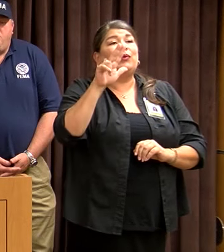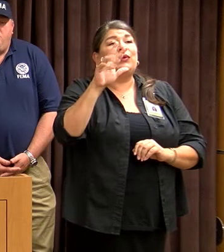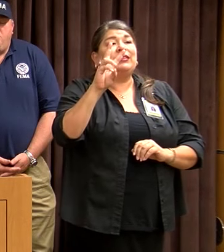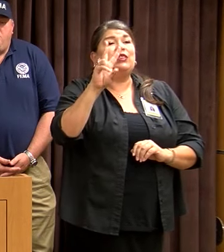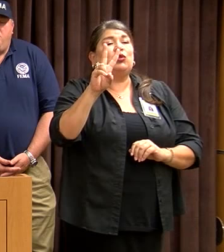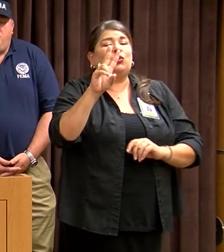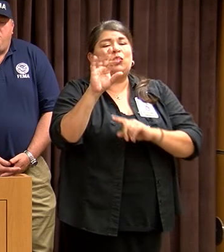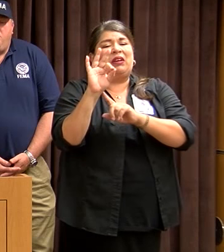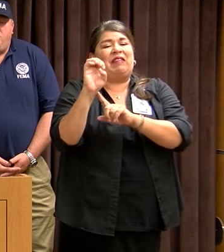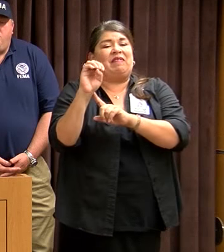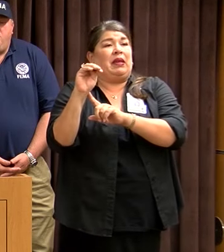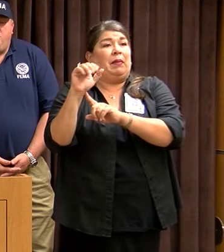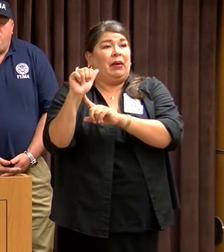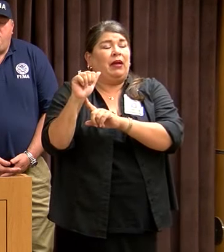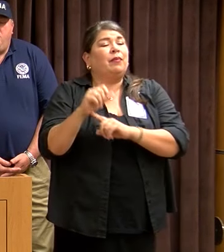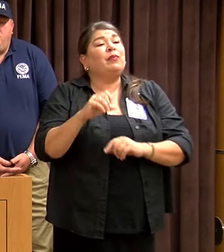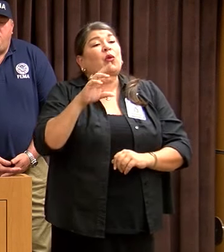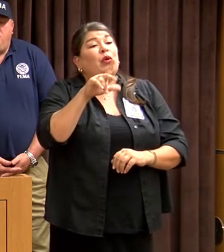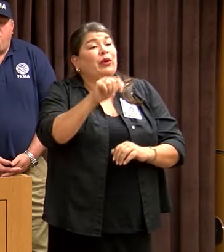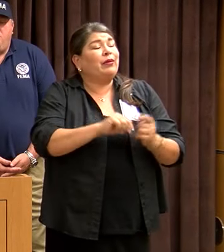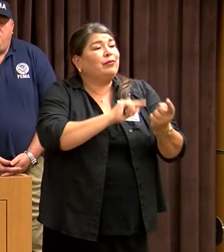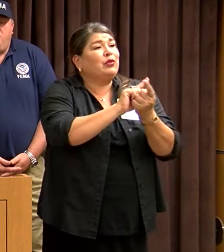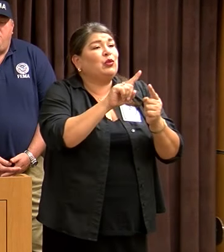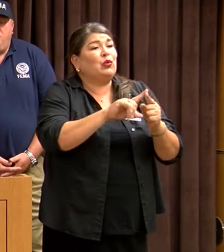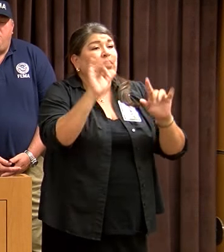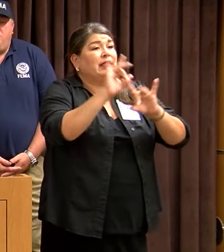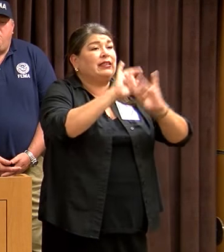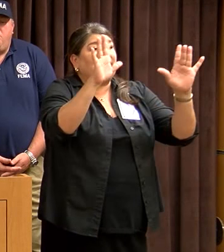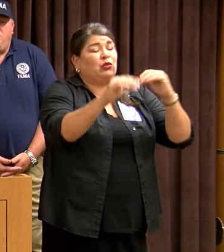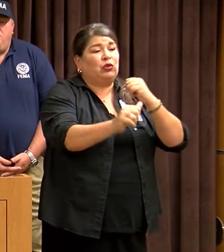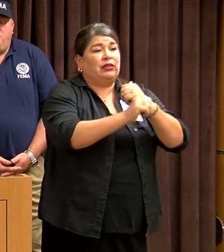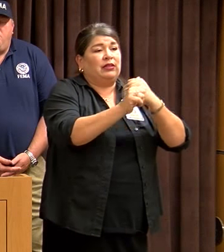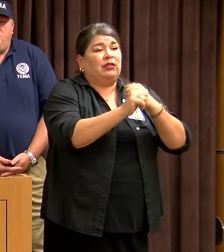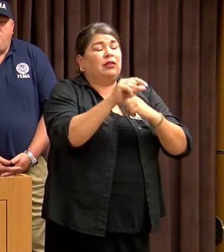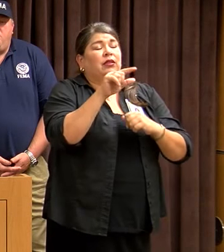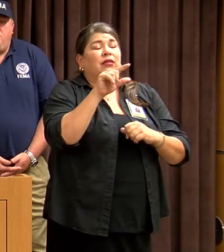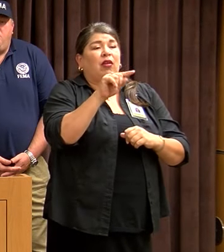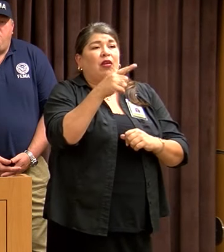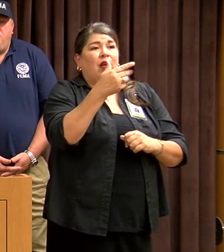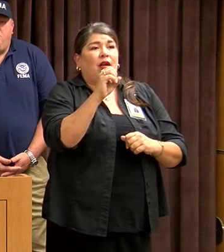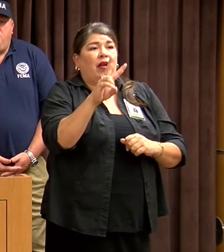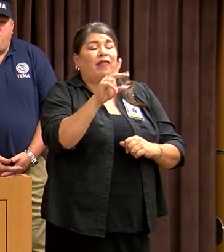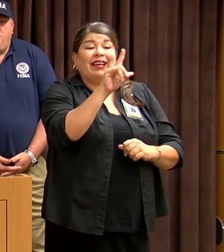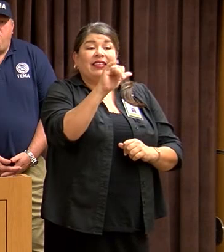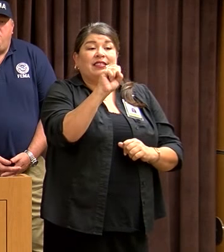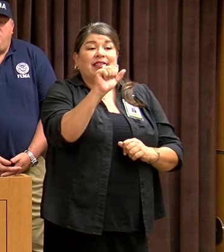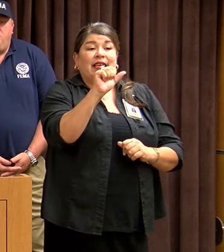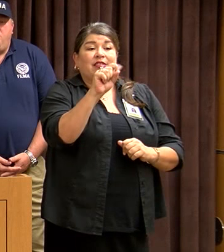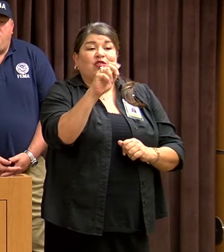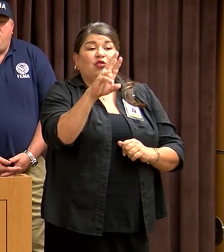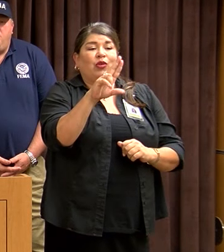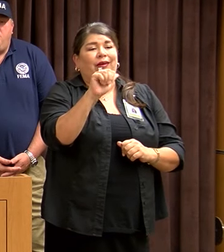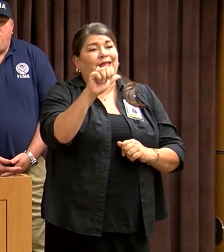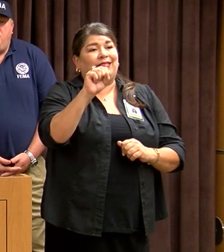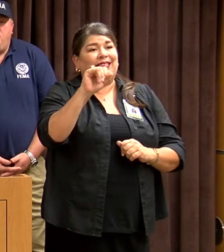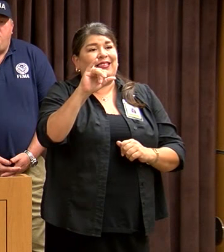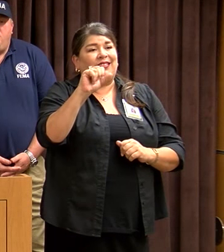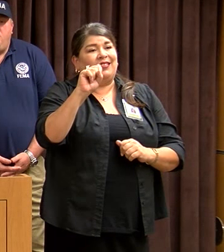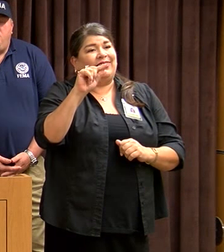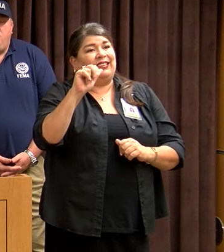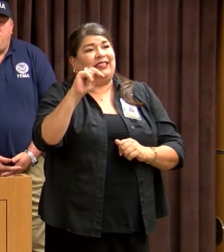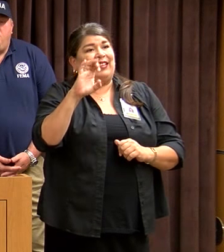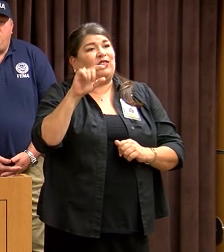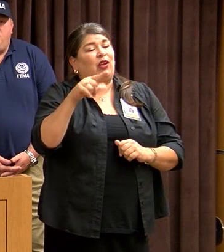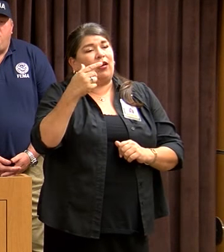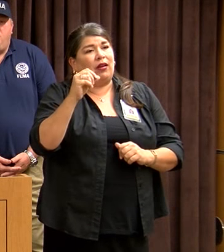1-800-621-FEMA, or you can go to disasterassistance.gov, or if you're having any type of social event or there's